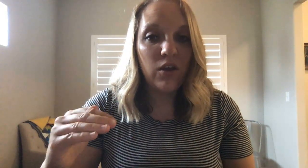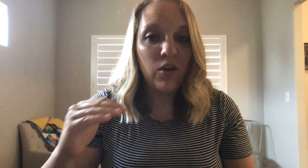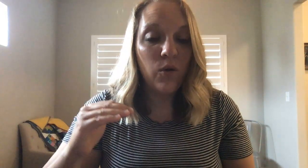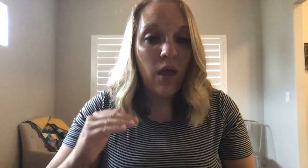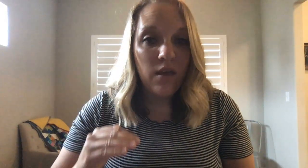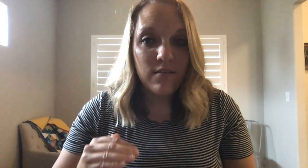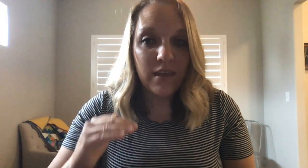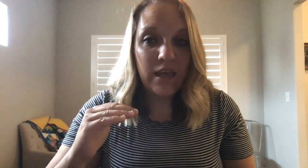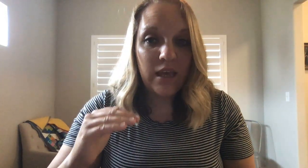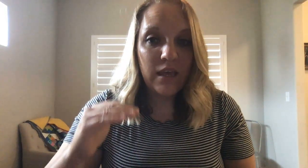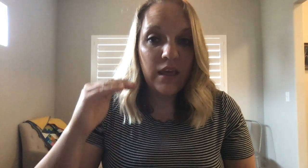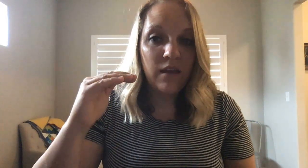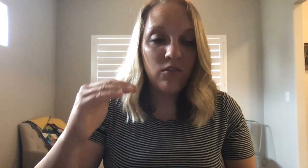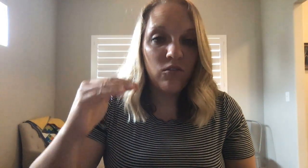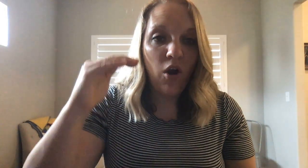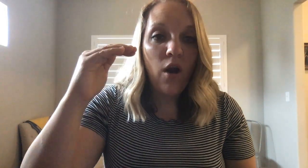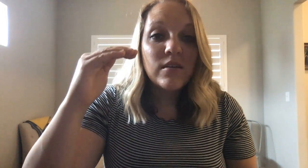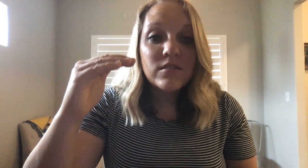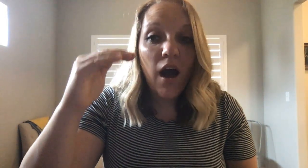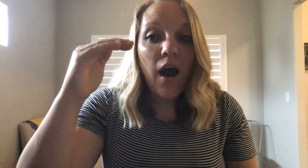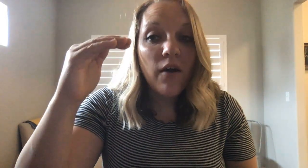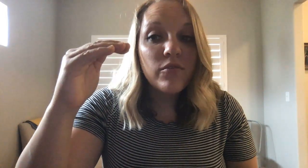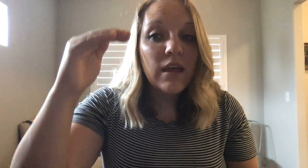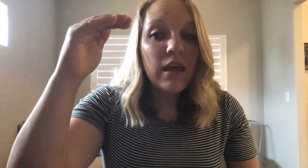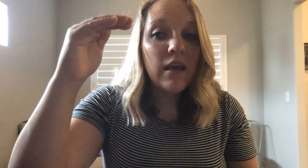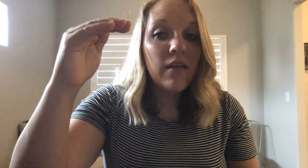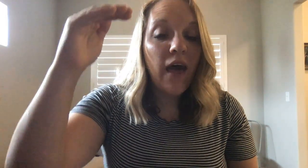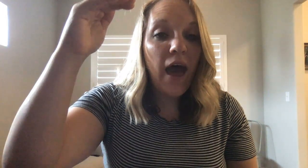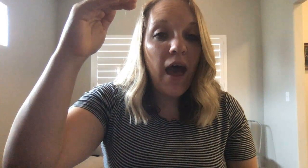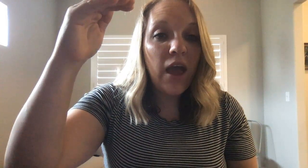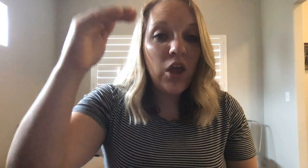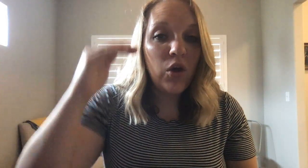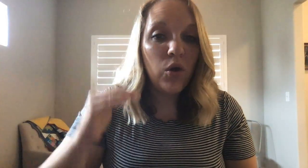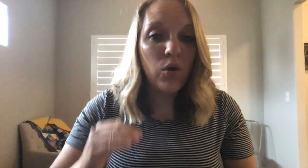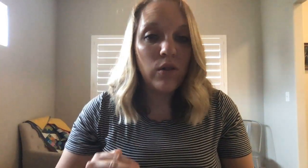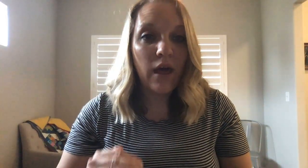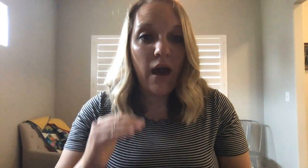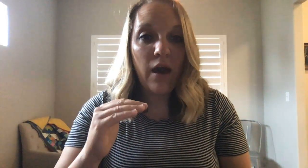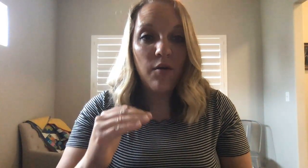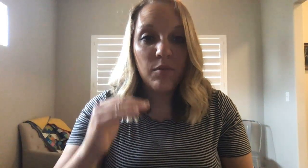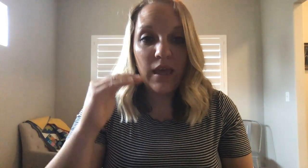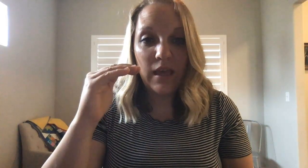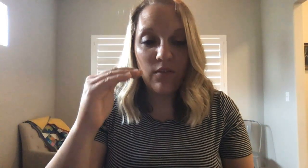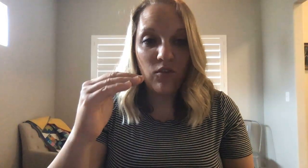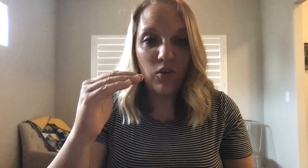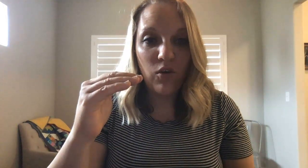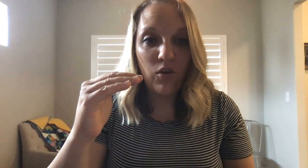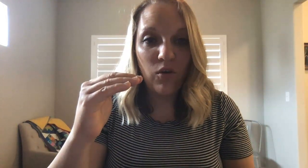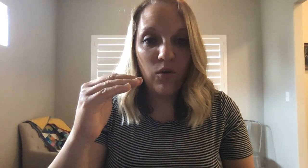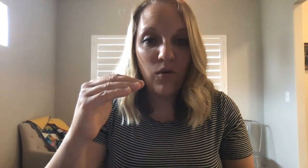you singing so softly that you love me